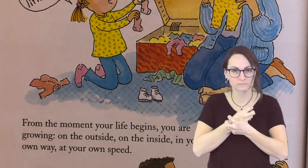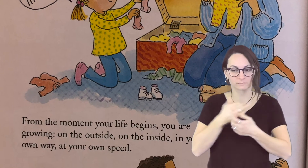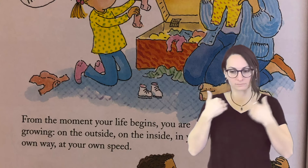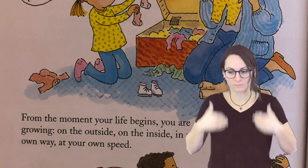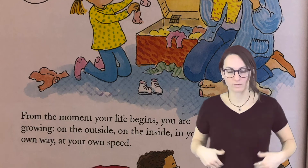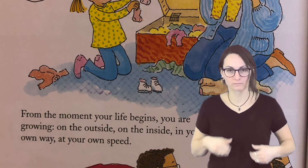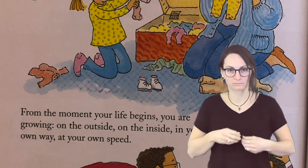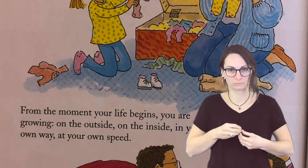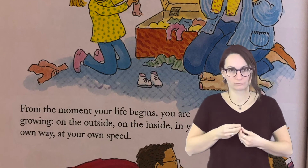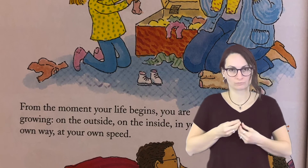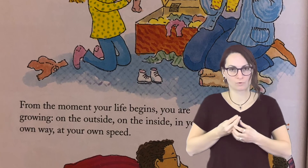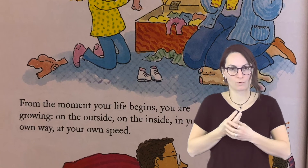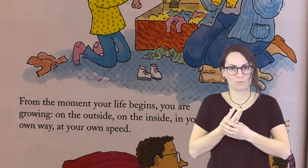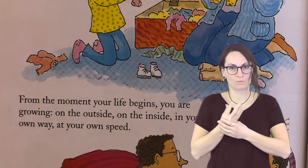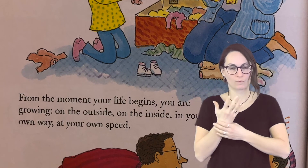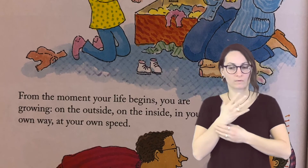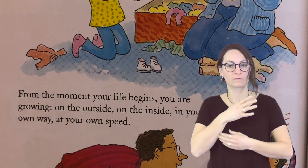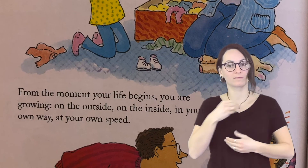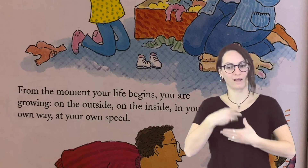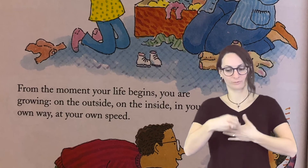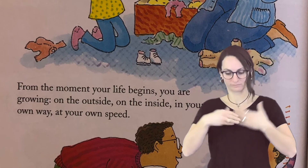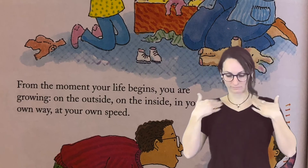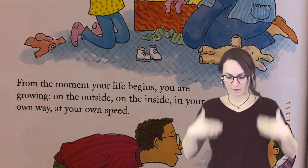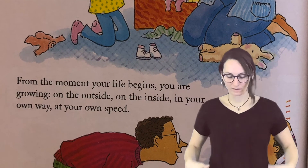way, at your own speed.